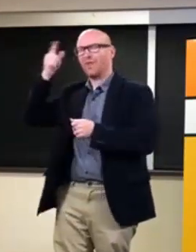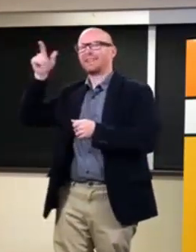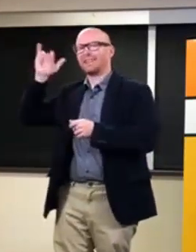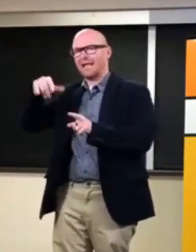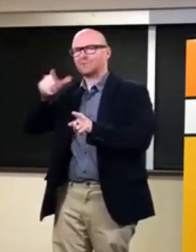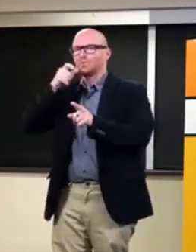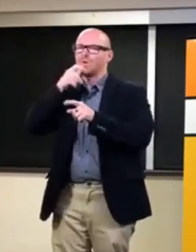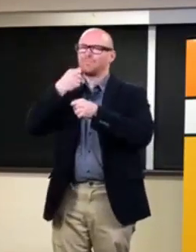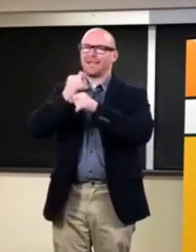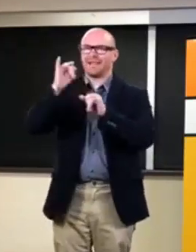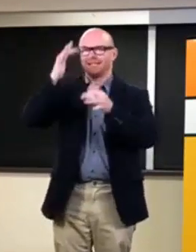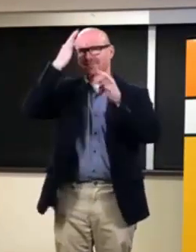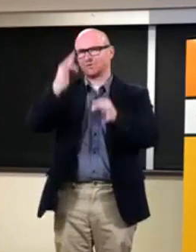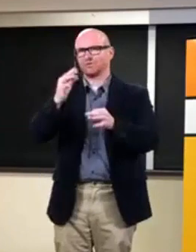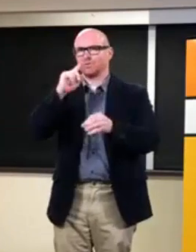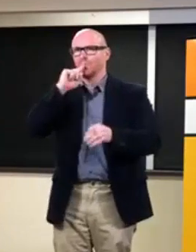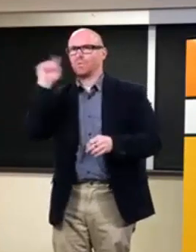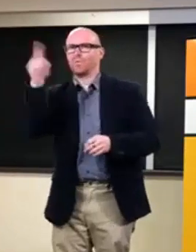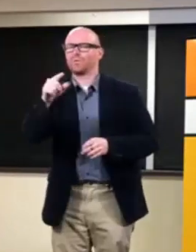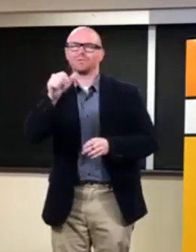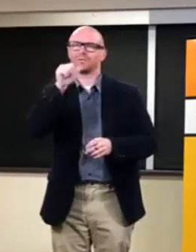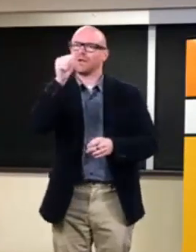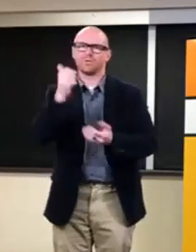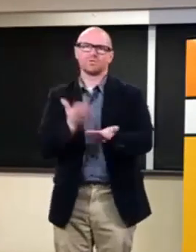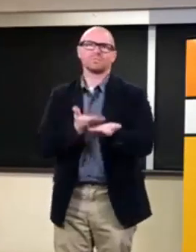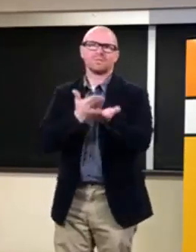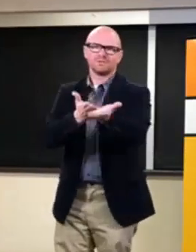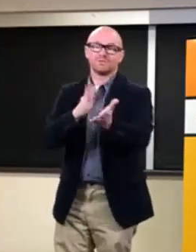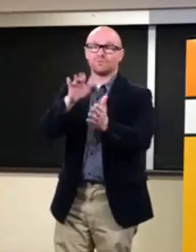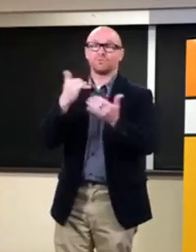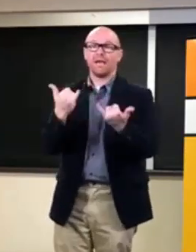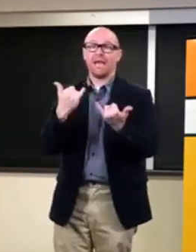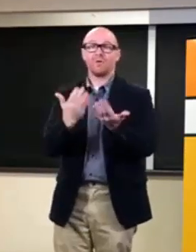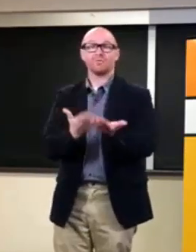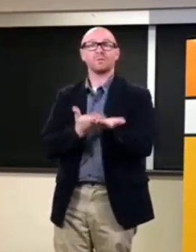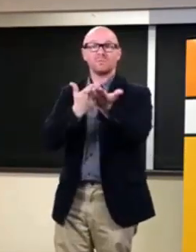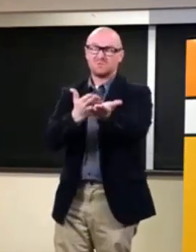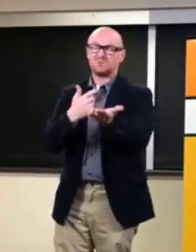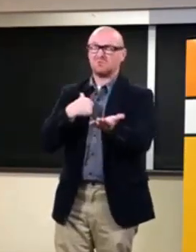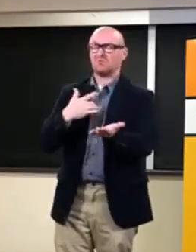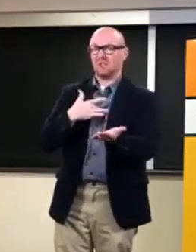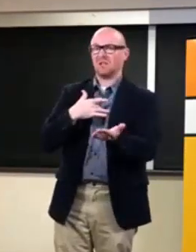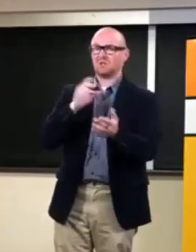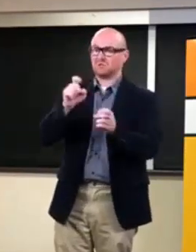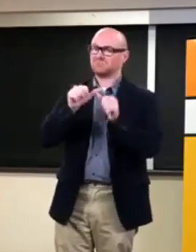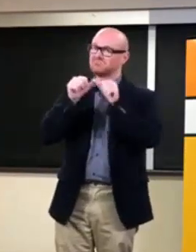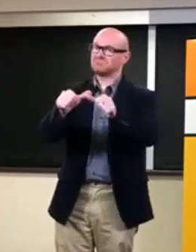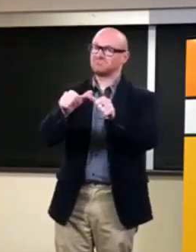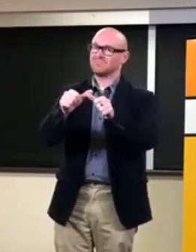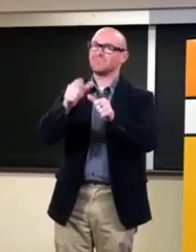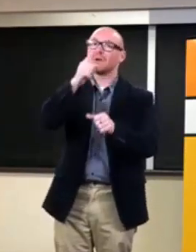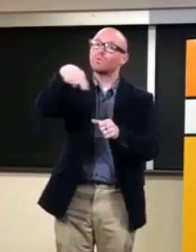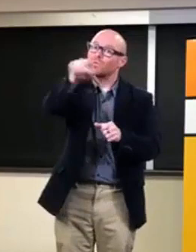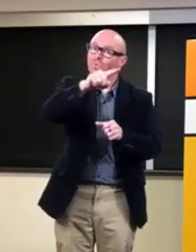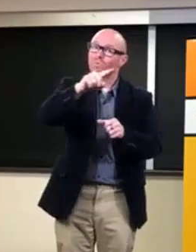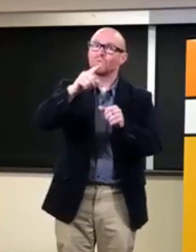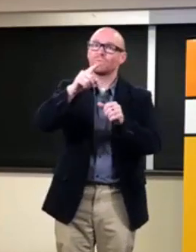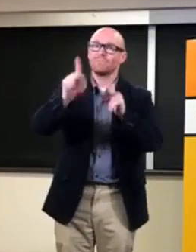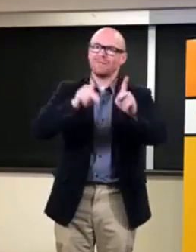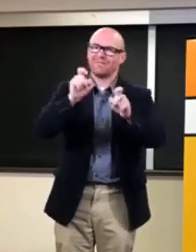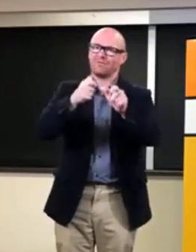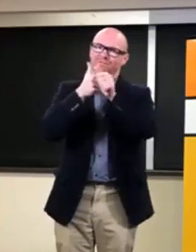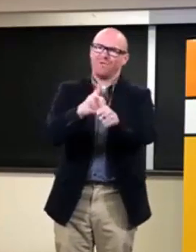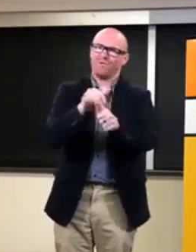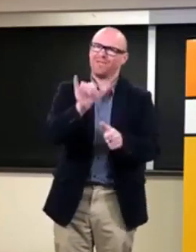will certainly update us all. However, the stay-at-home directive is expected to be followed by everybody in Utah. And so